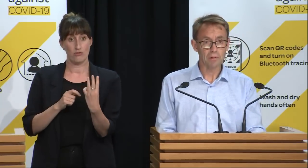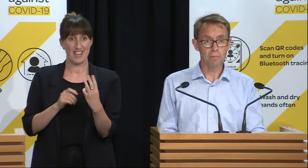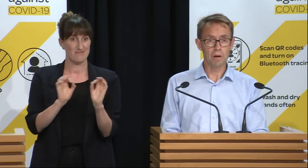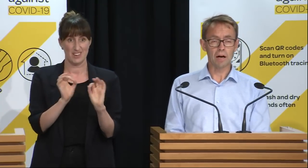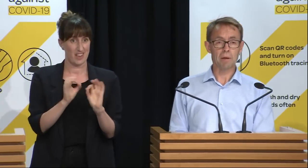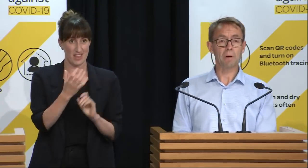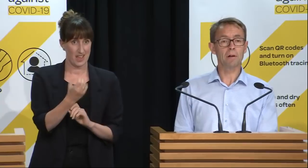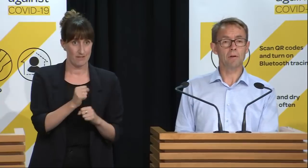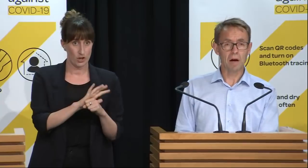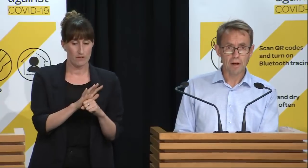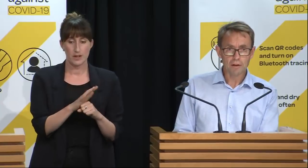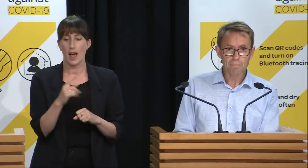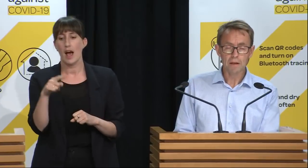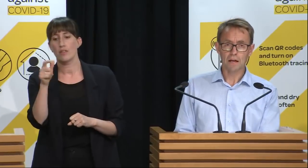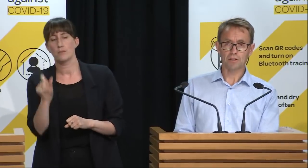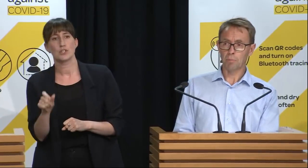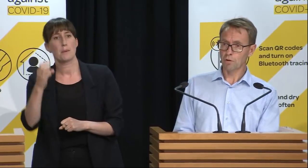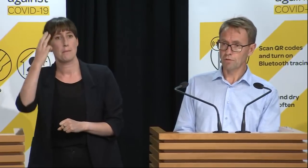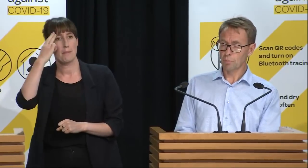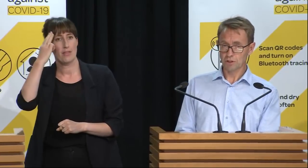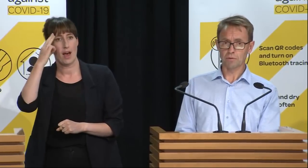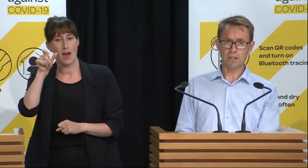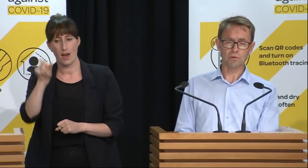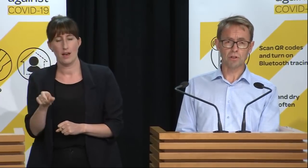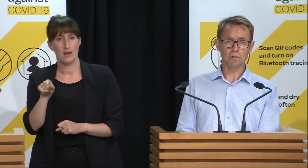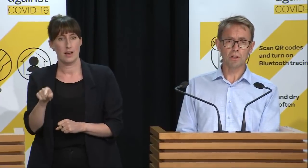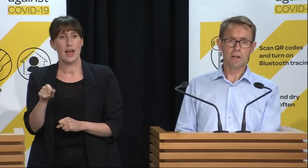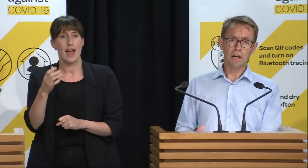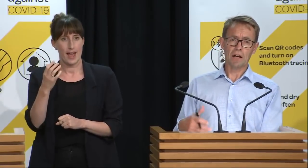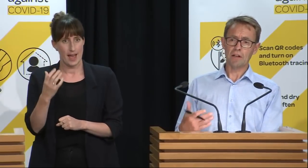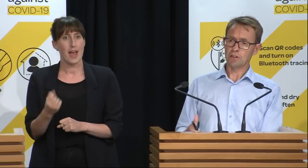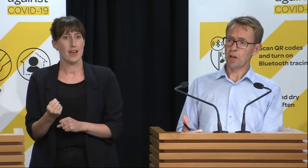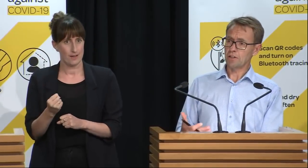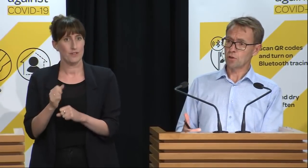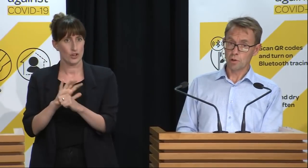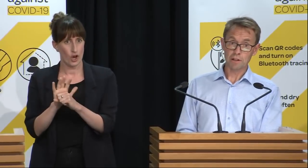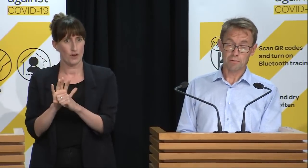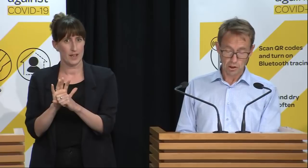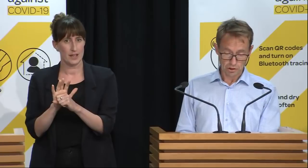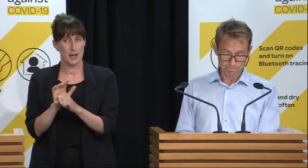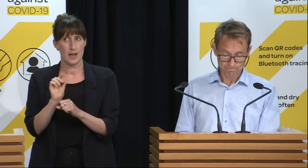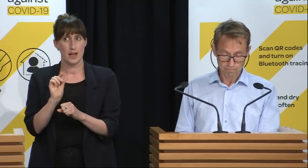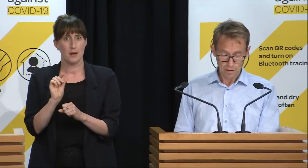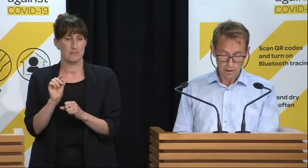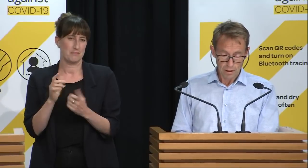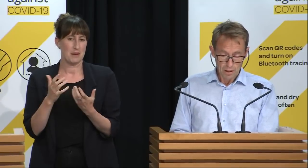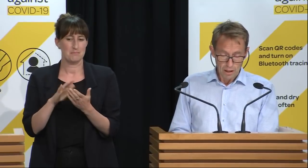family member, the mother, has a positive test result, and that indicates early infection.